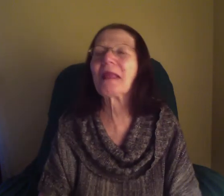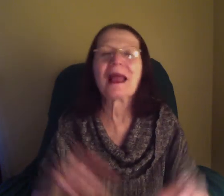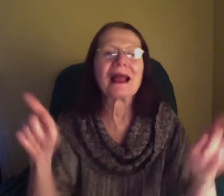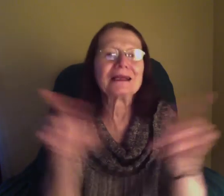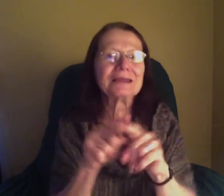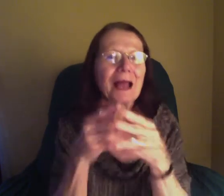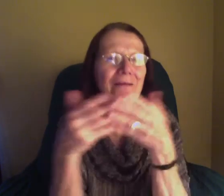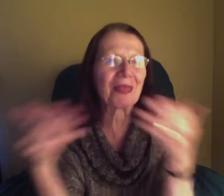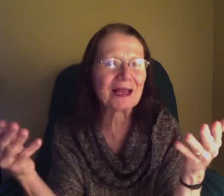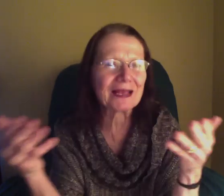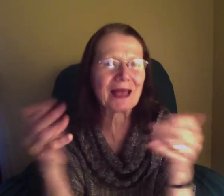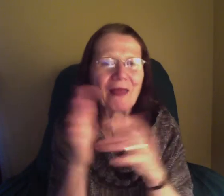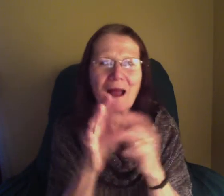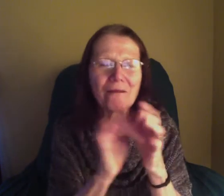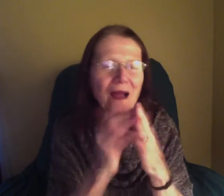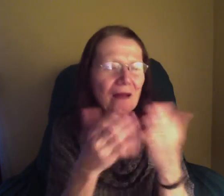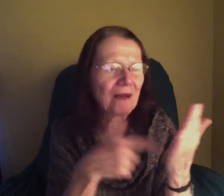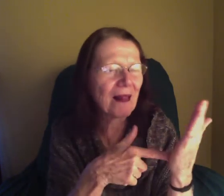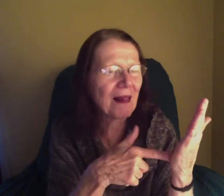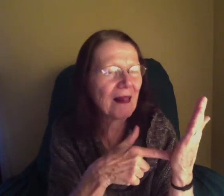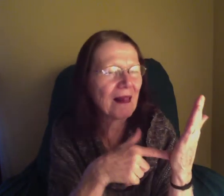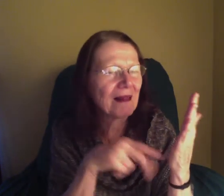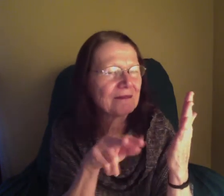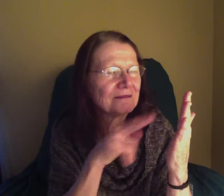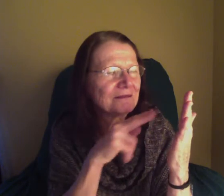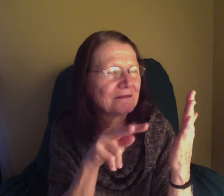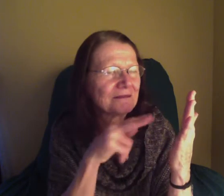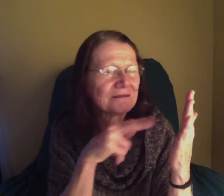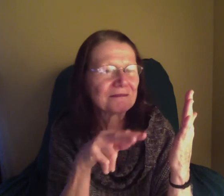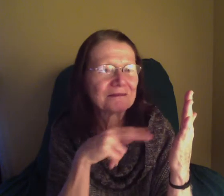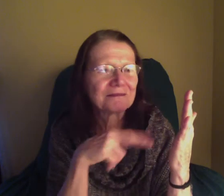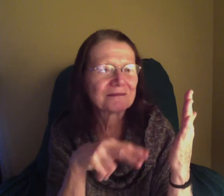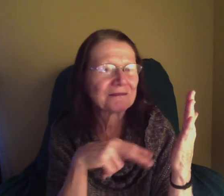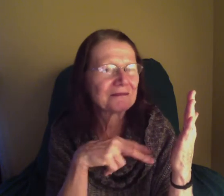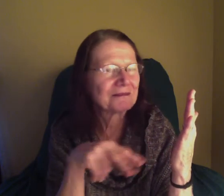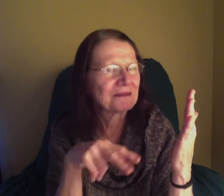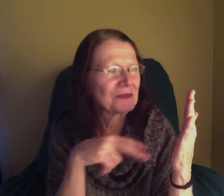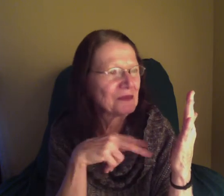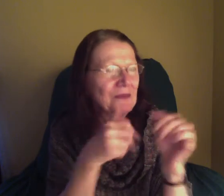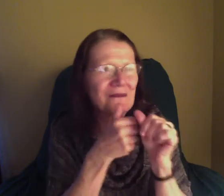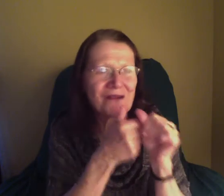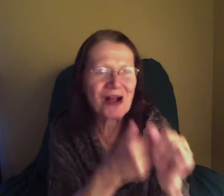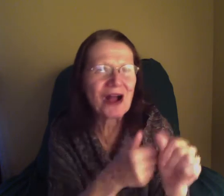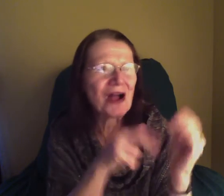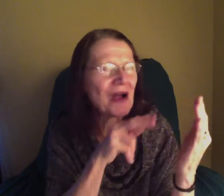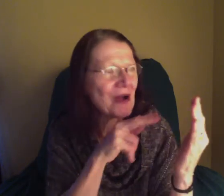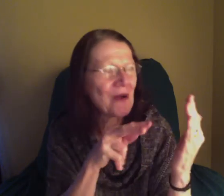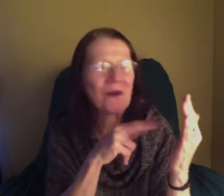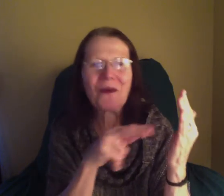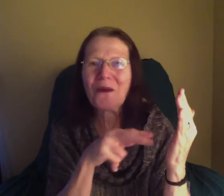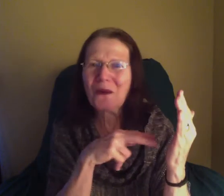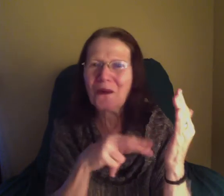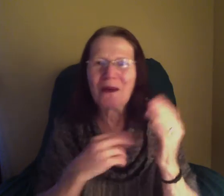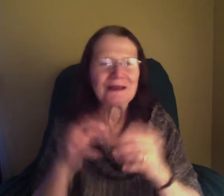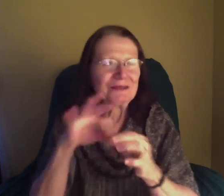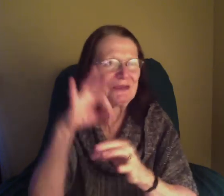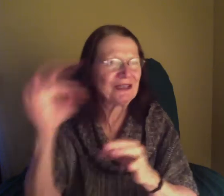I thought that was a good game, and I thought